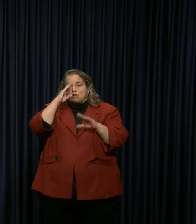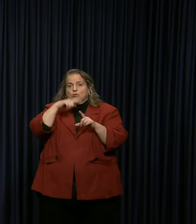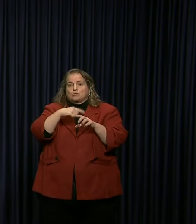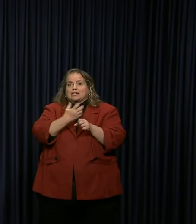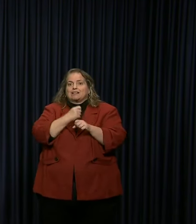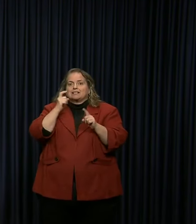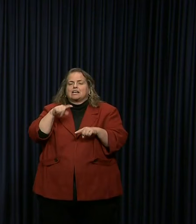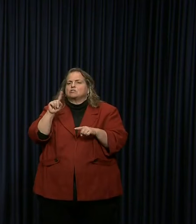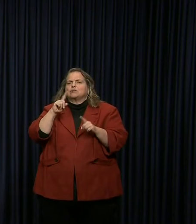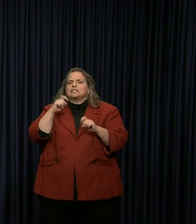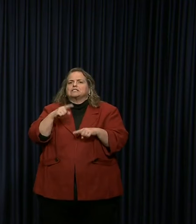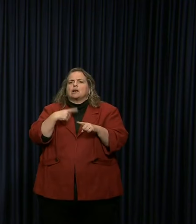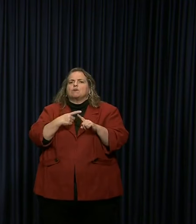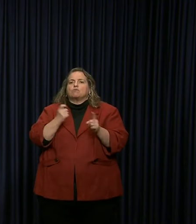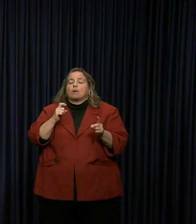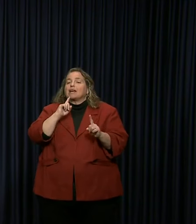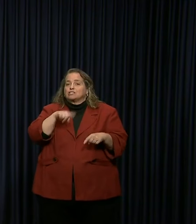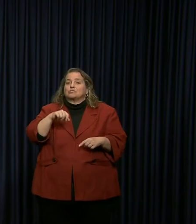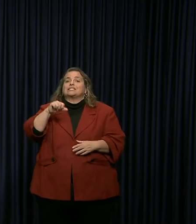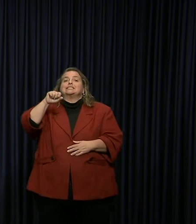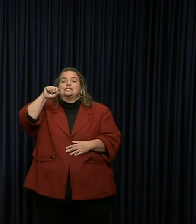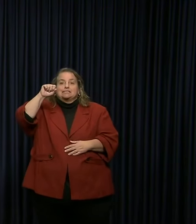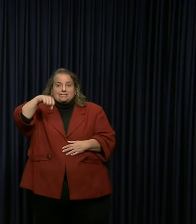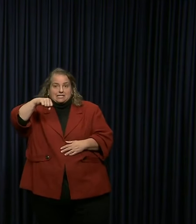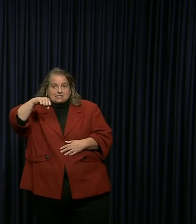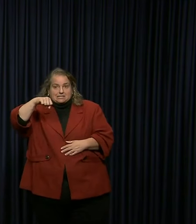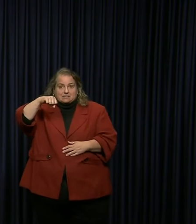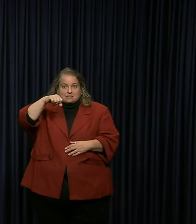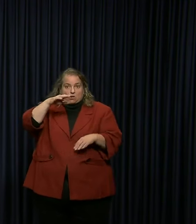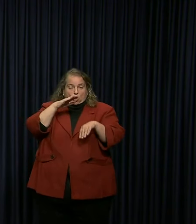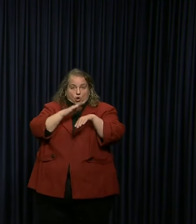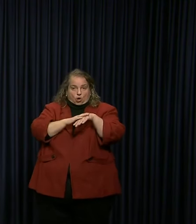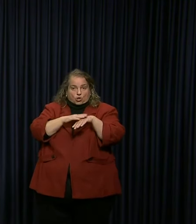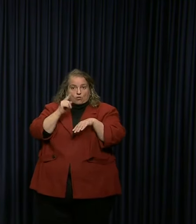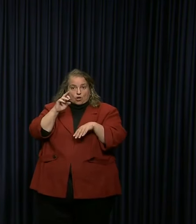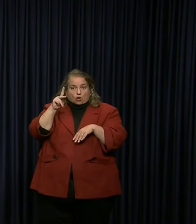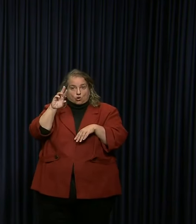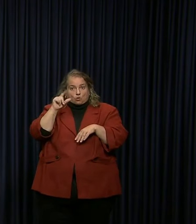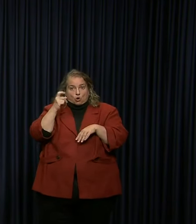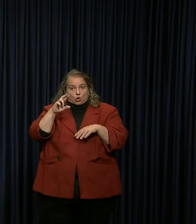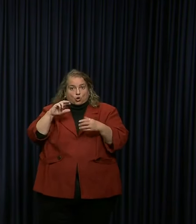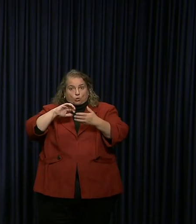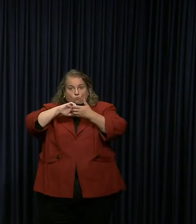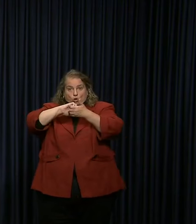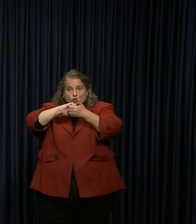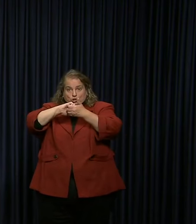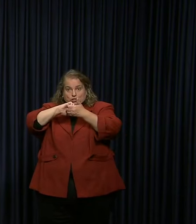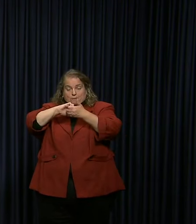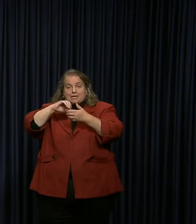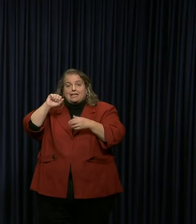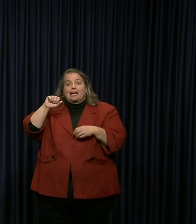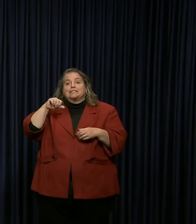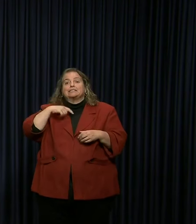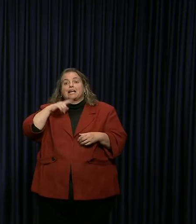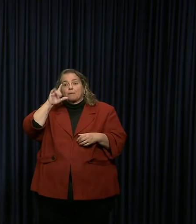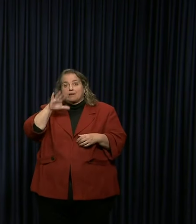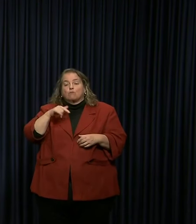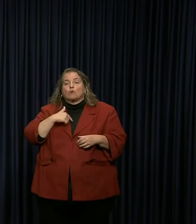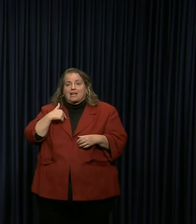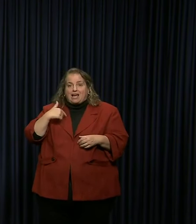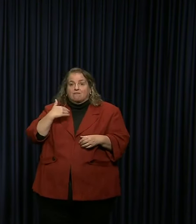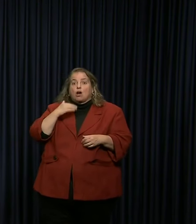the tests coming from? Well, the answer is certainly on the Kroger partnership. I believe that we